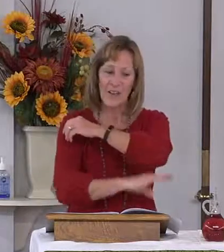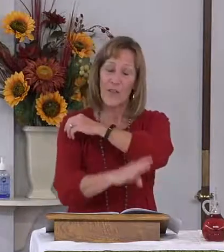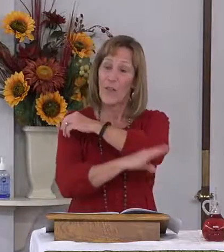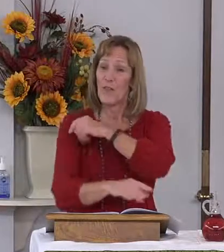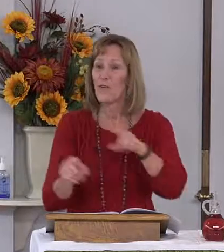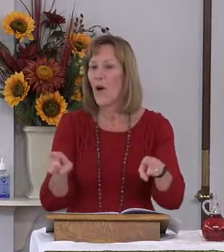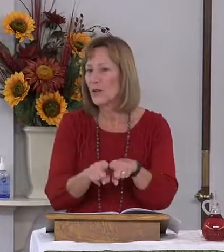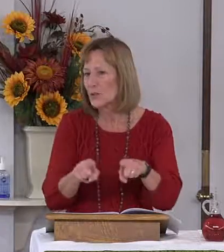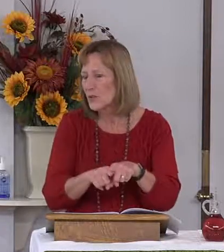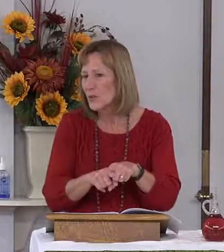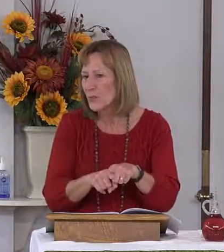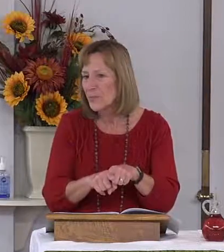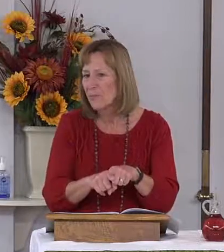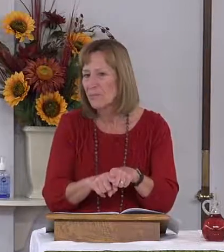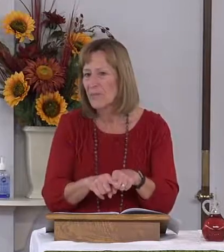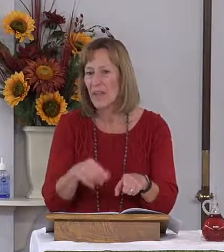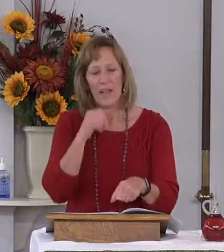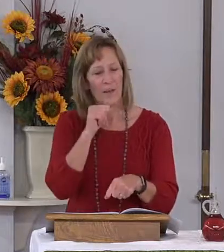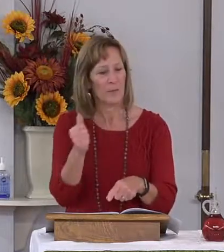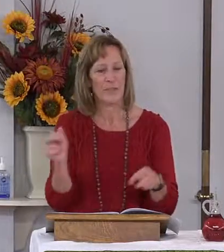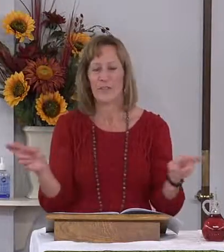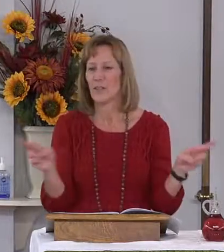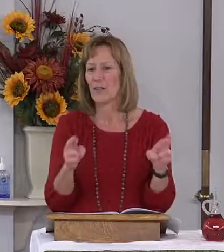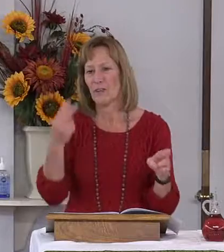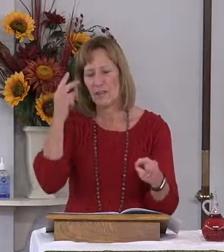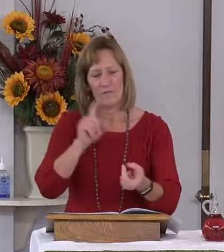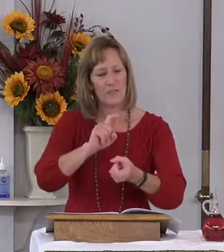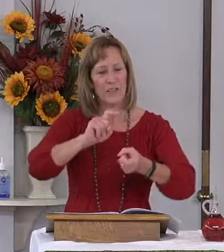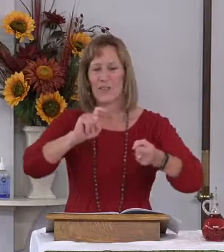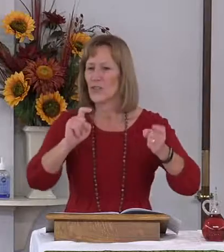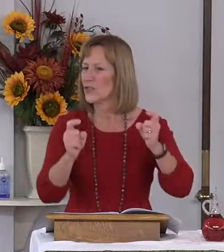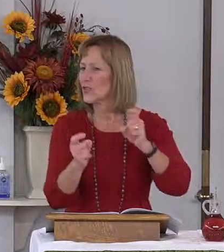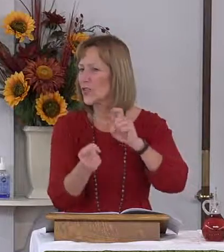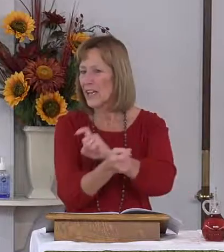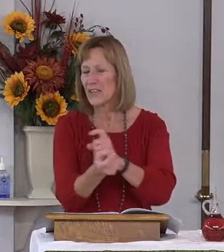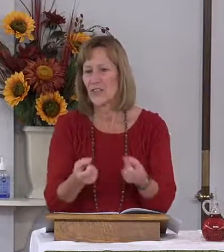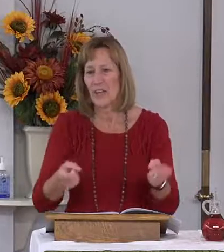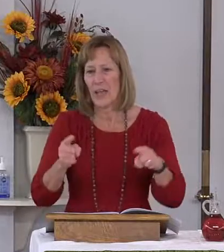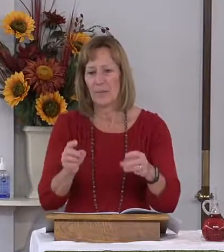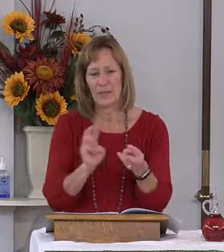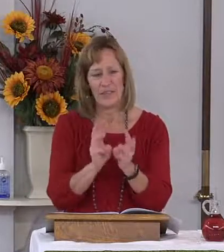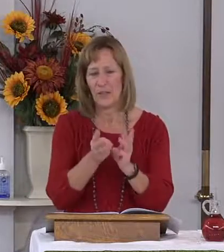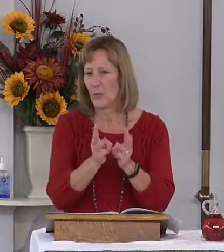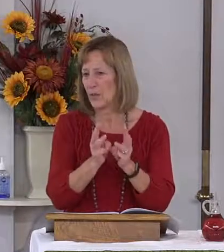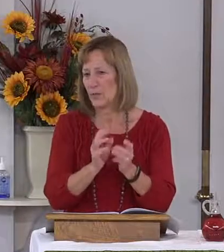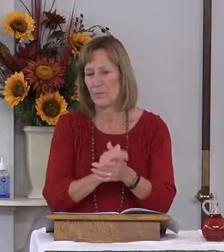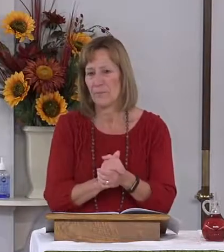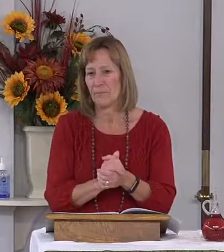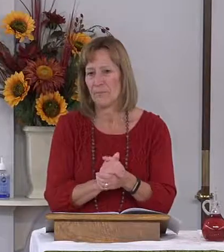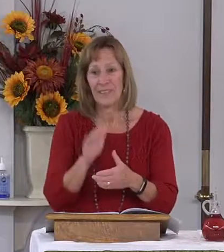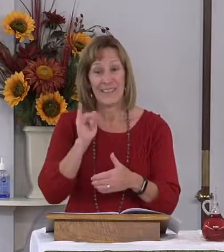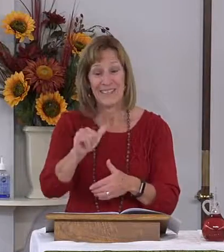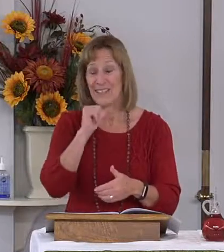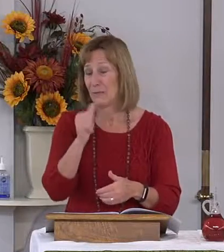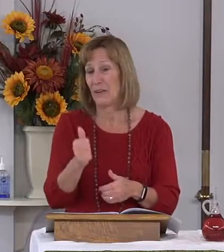too. And I wasn't ready for the change going on in the weather. I'm still